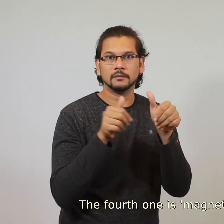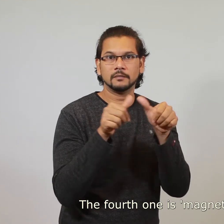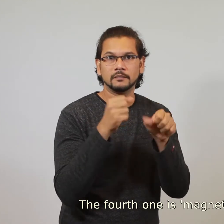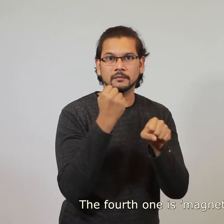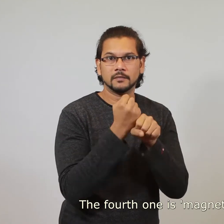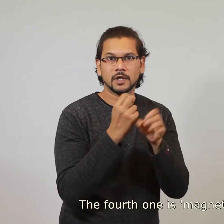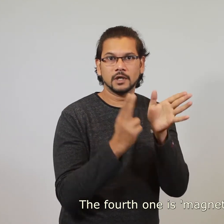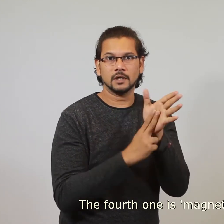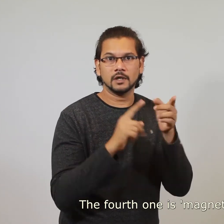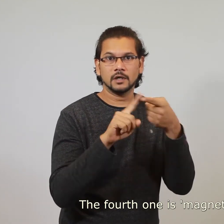Magnetic force.